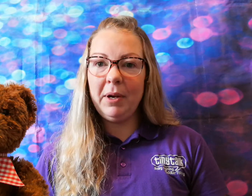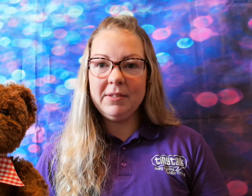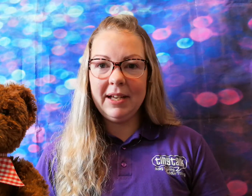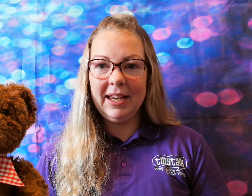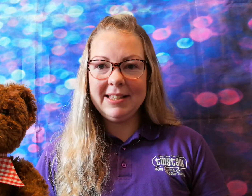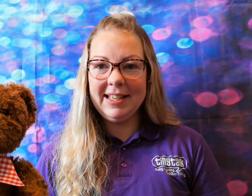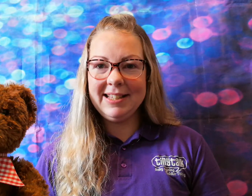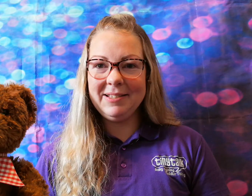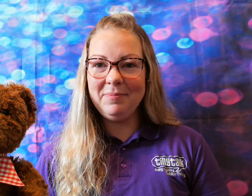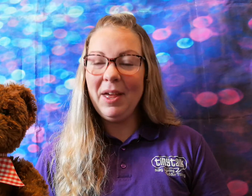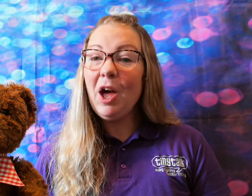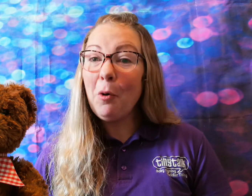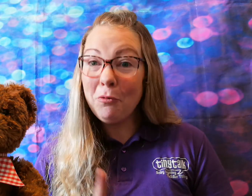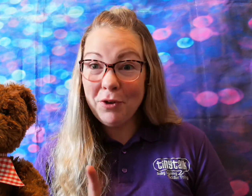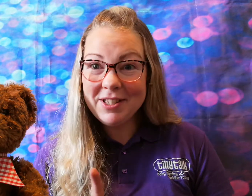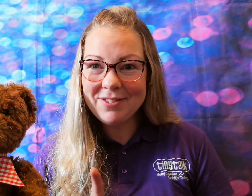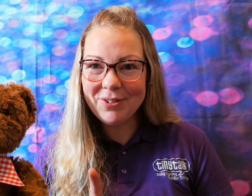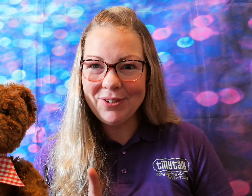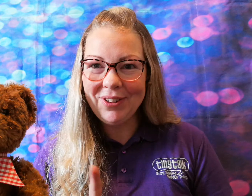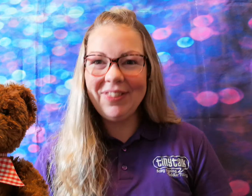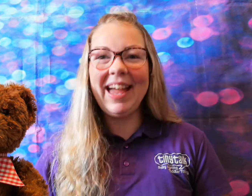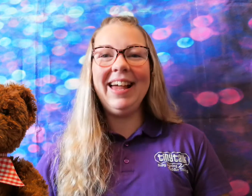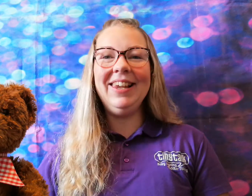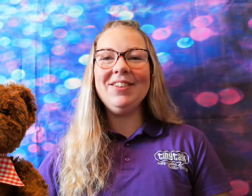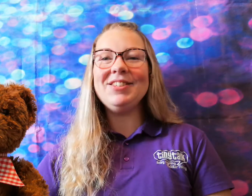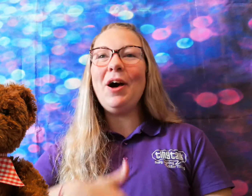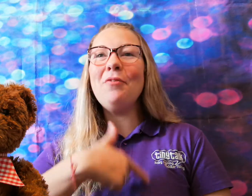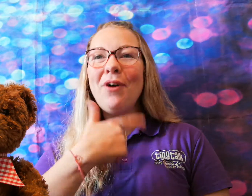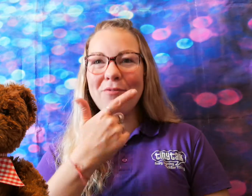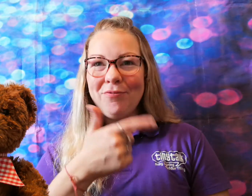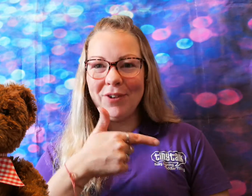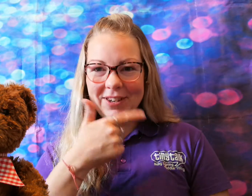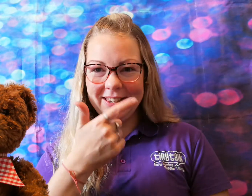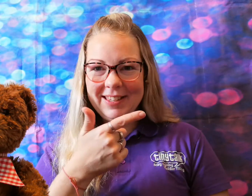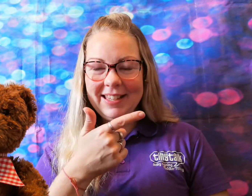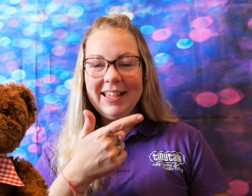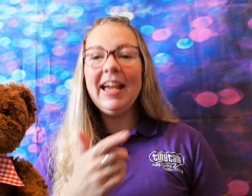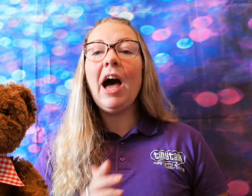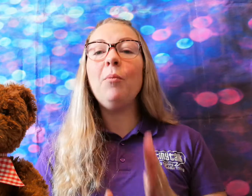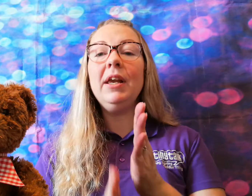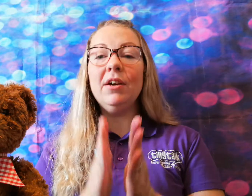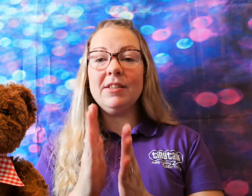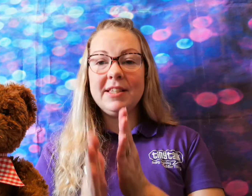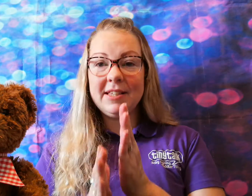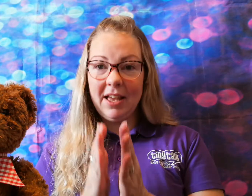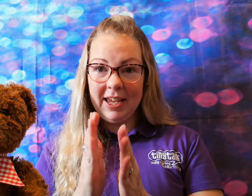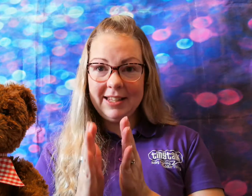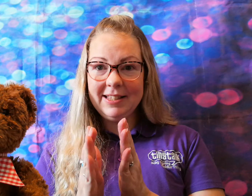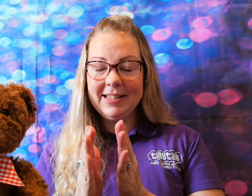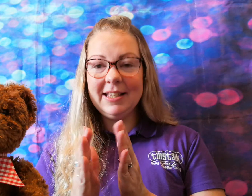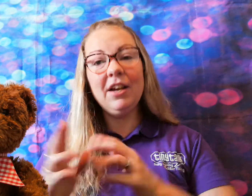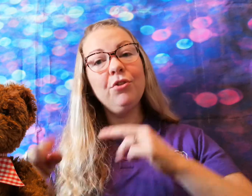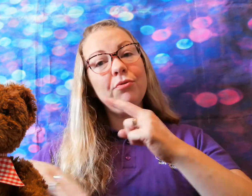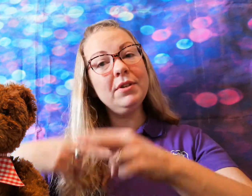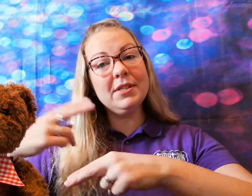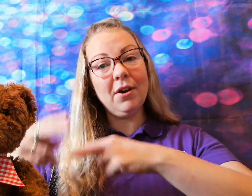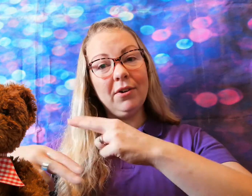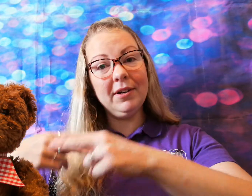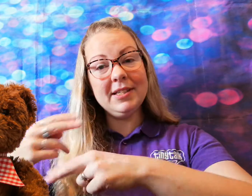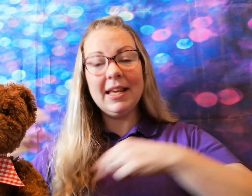our classes. Well, first of all, they are lots of fun and we learn signs through songs